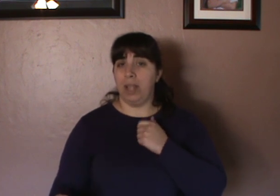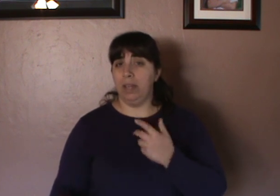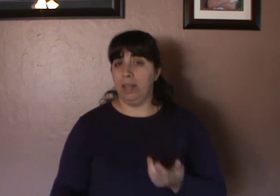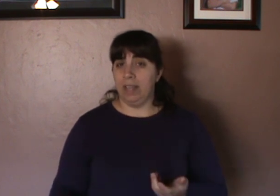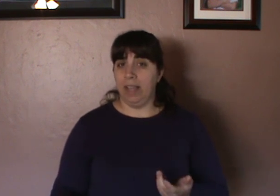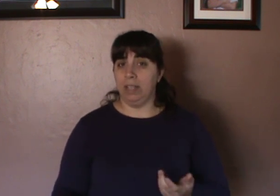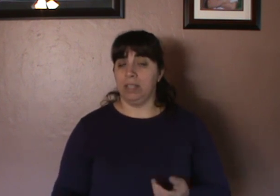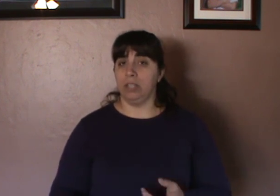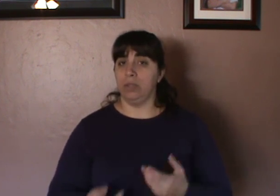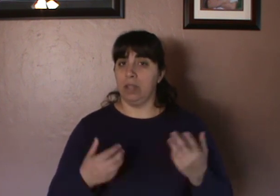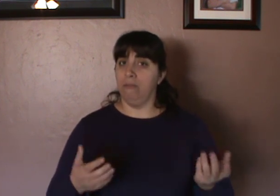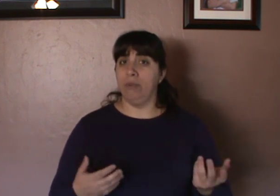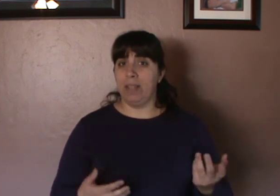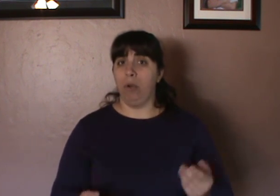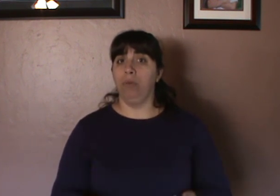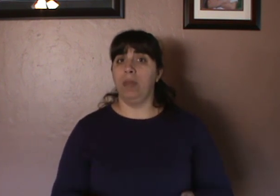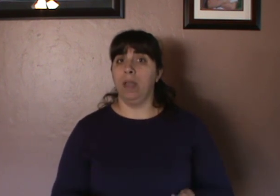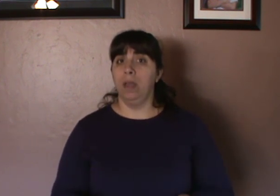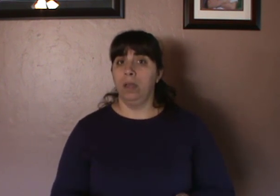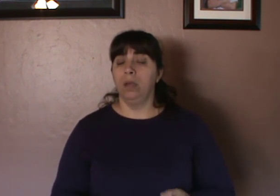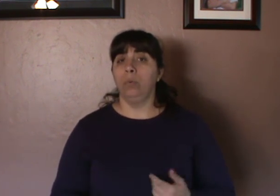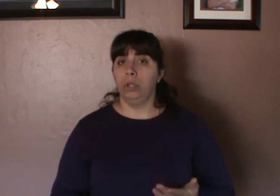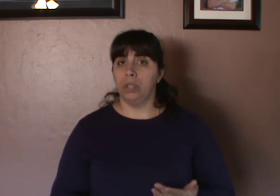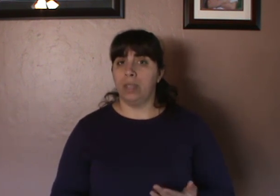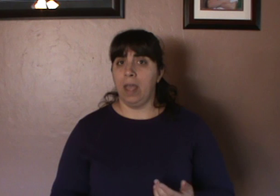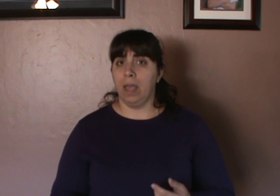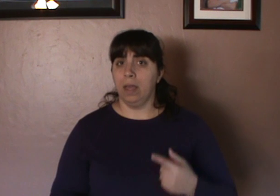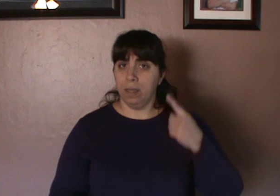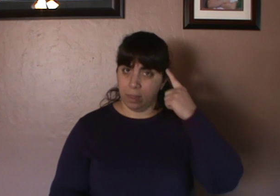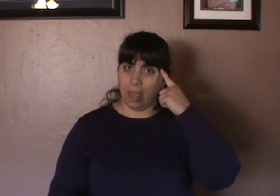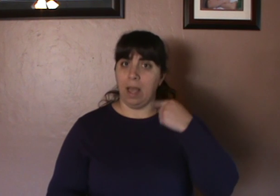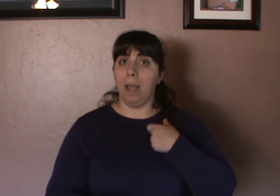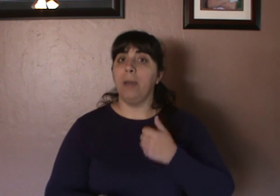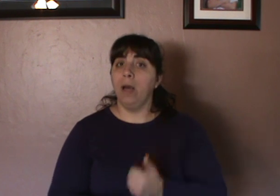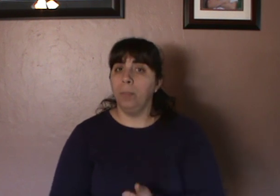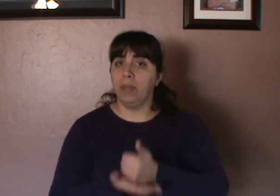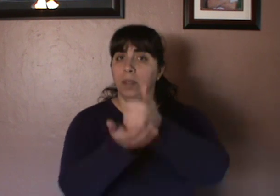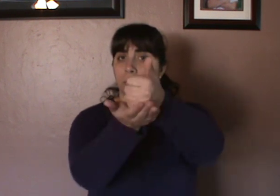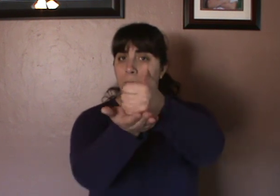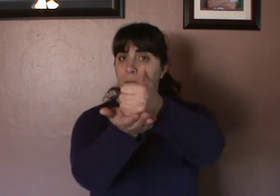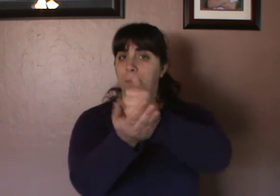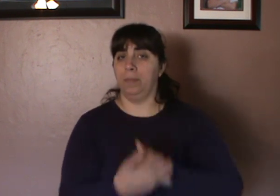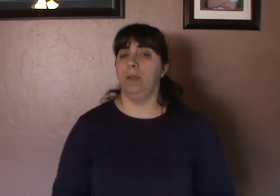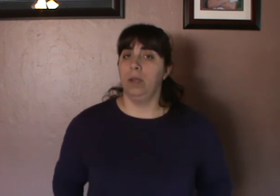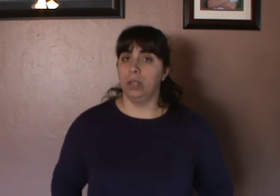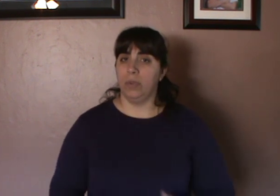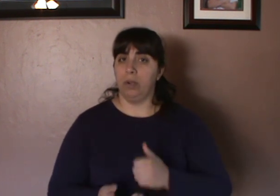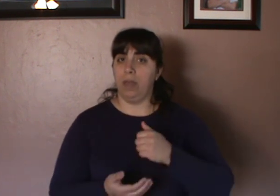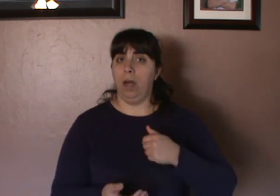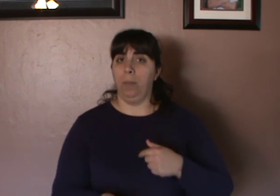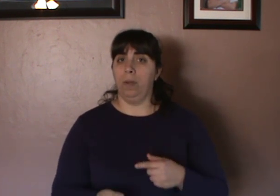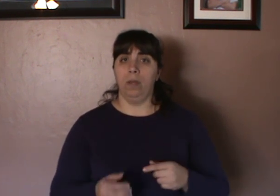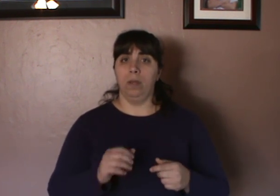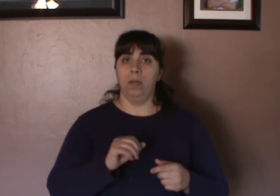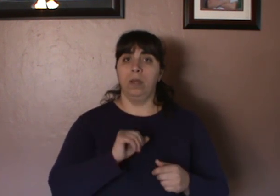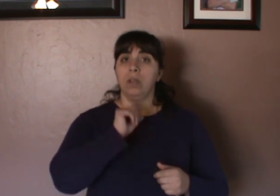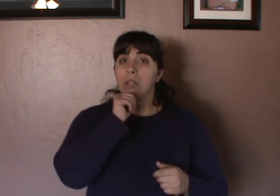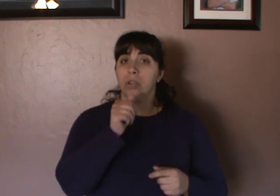personality dialysis. So instead of doing that whole thing, we'll just say, think I'm helping you, right? Because we know the help. Don't